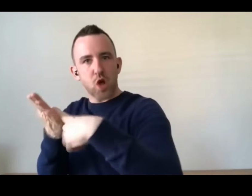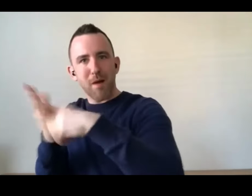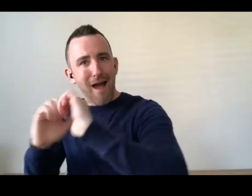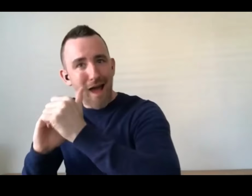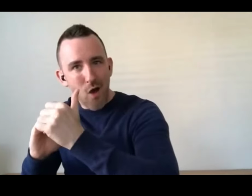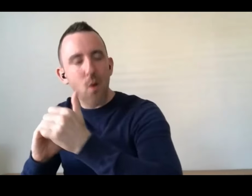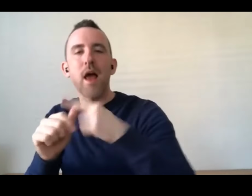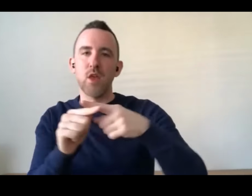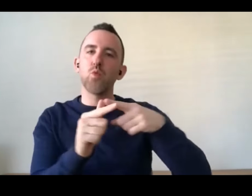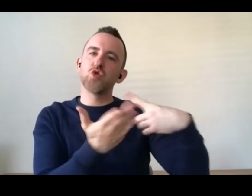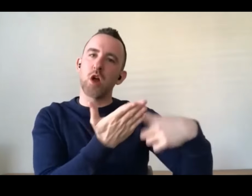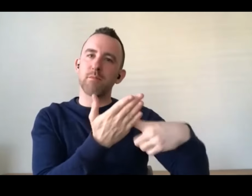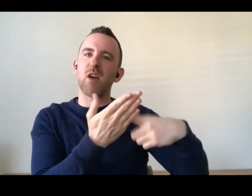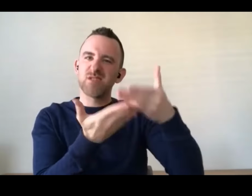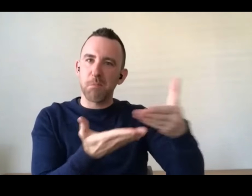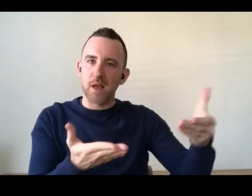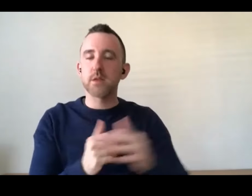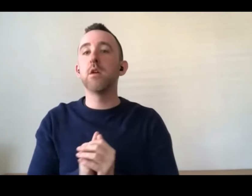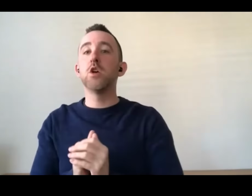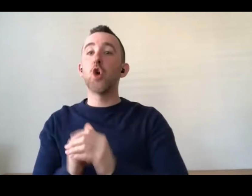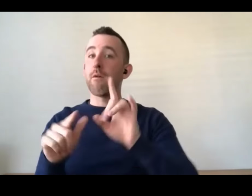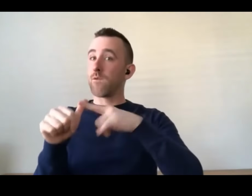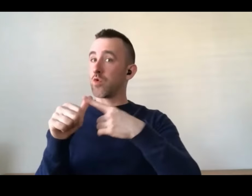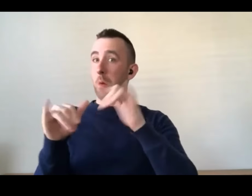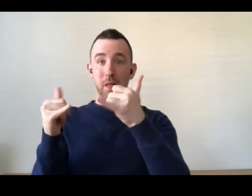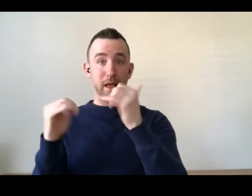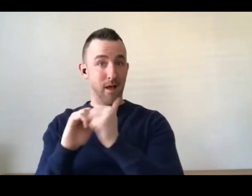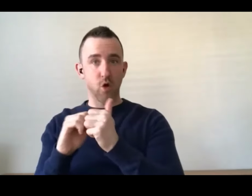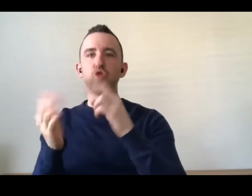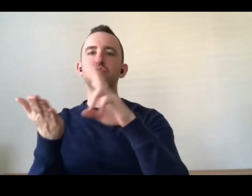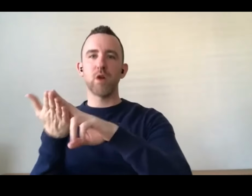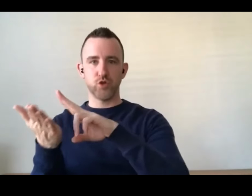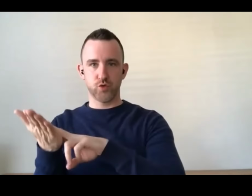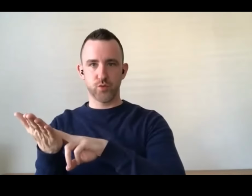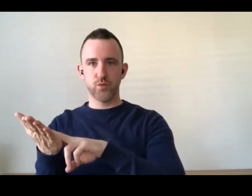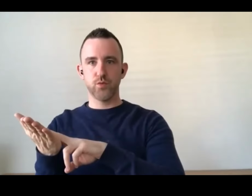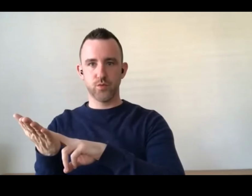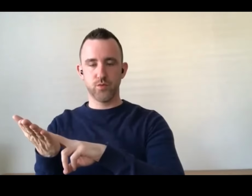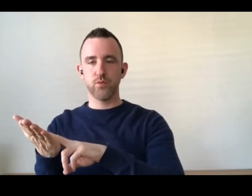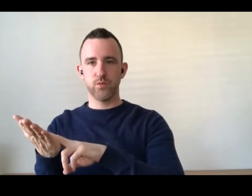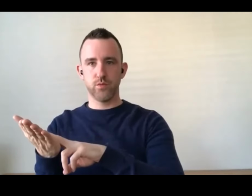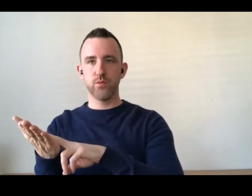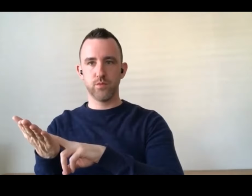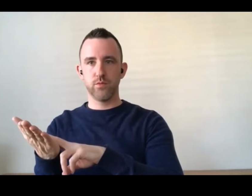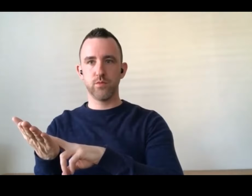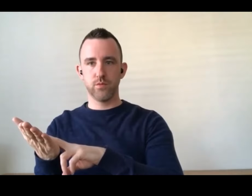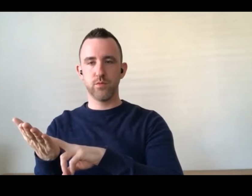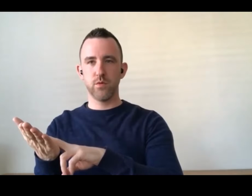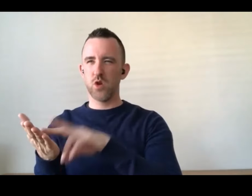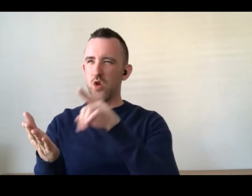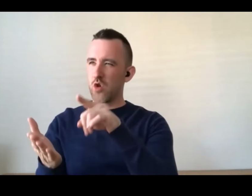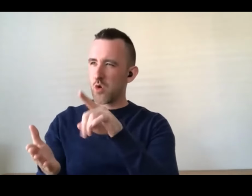next. So how to play. You're going to register. You are going to, let's see here. You are